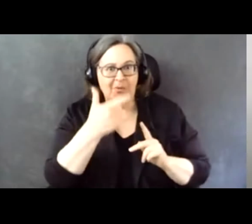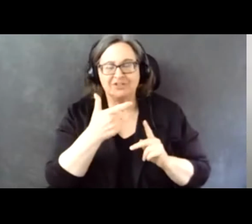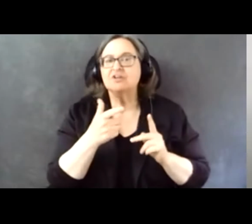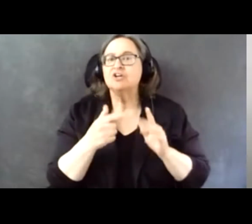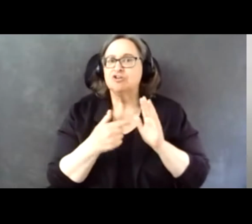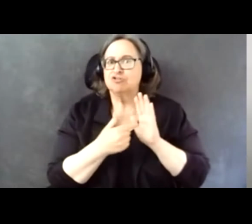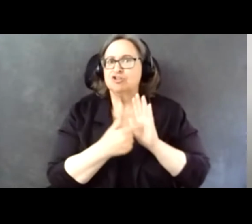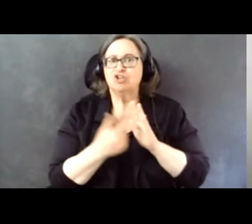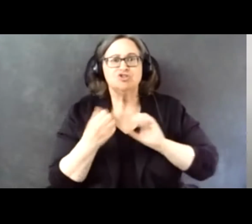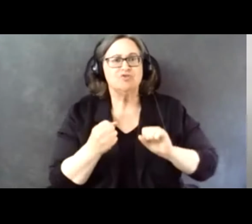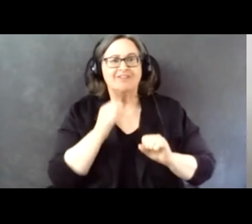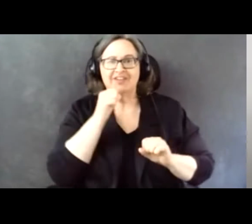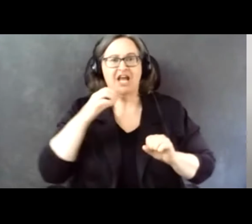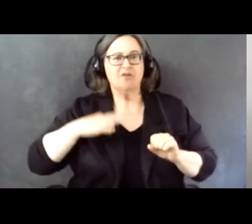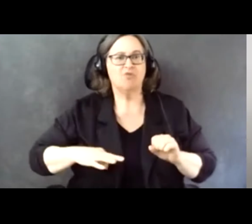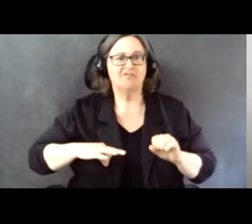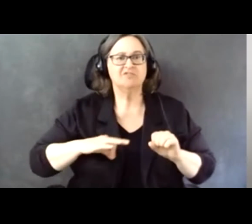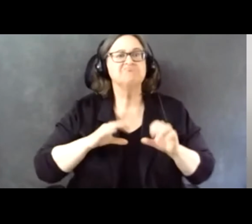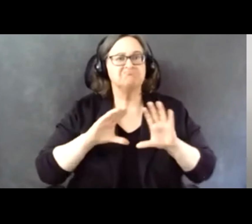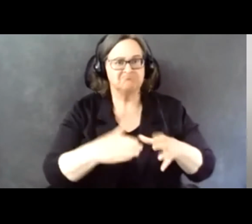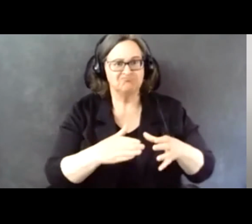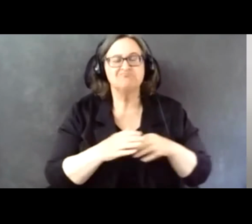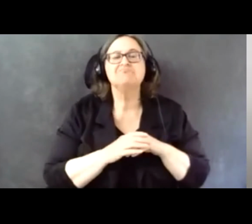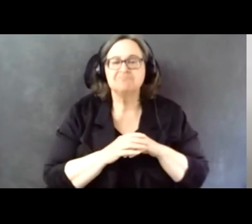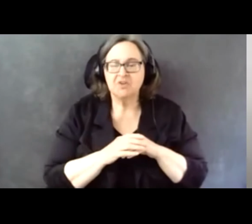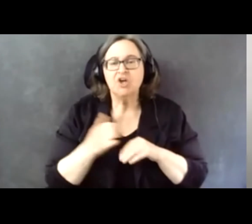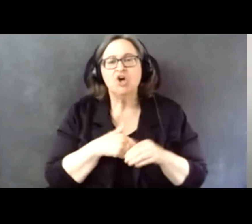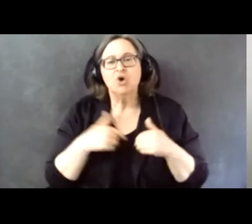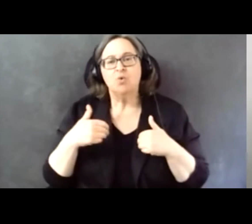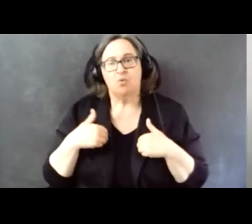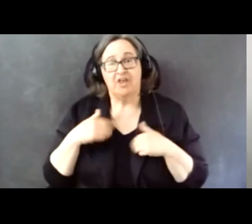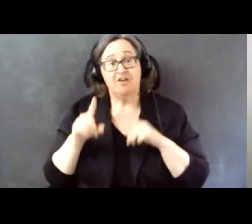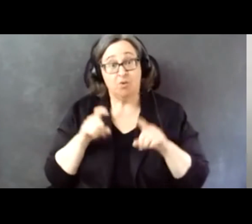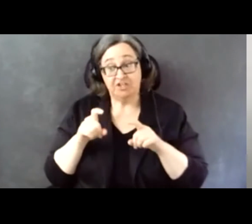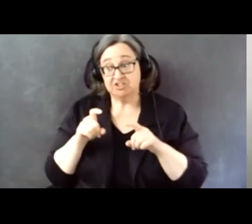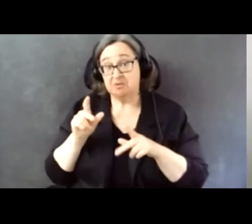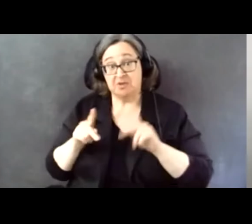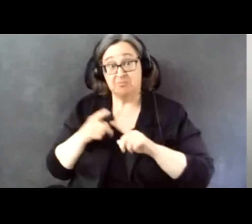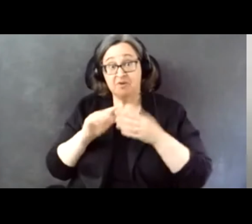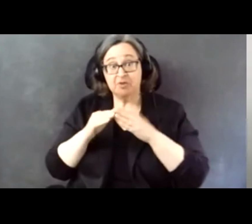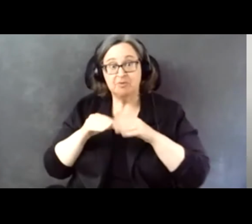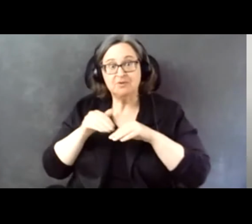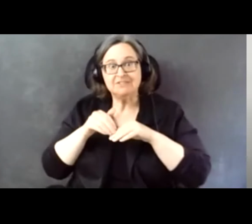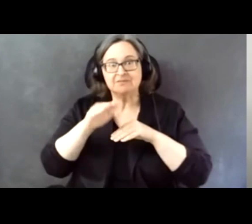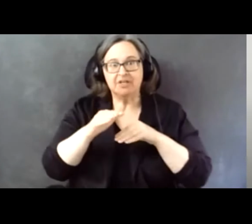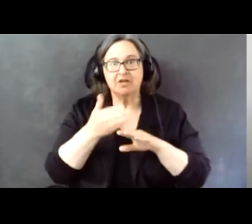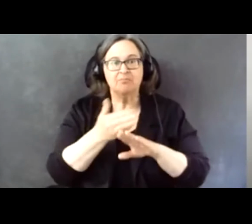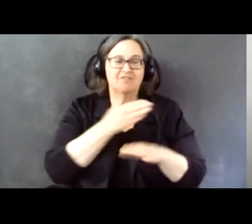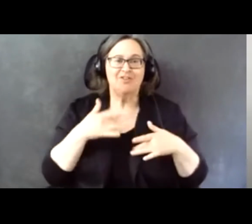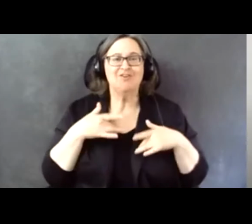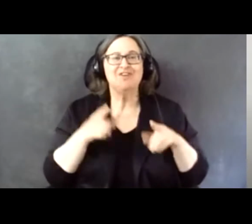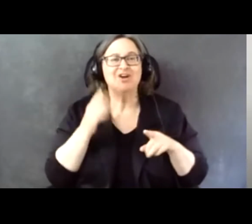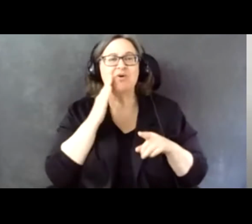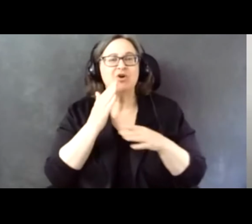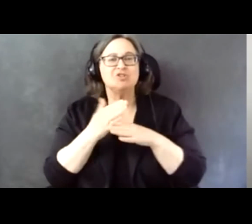nonprofit sector overall we had questions submitted from the community prior to the event that we have and will share with all of the